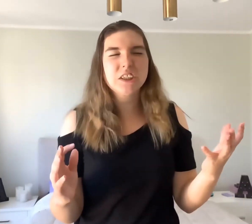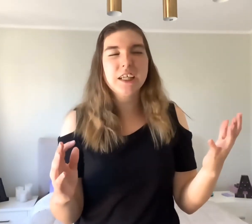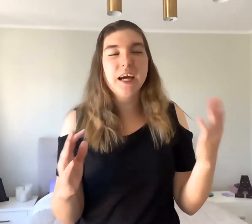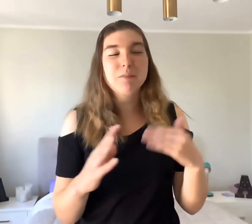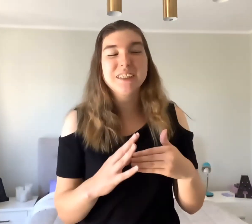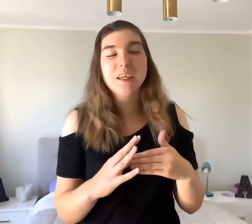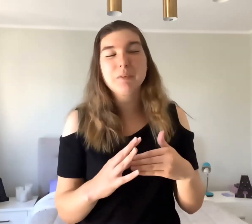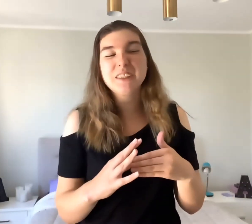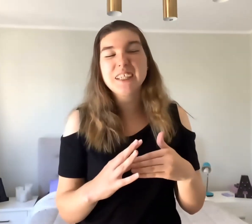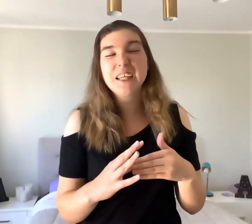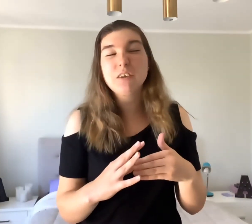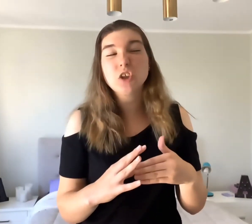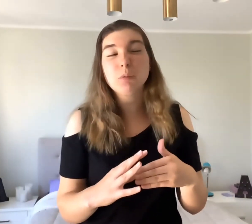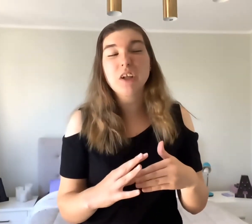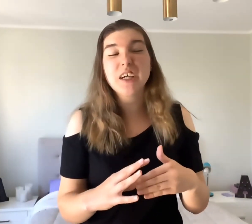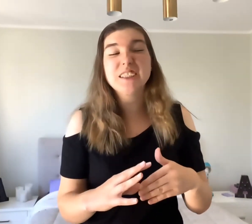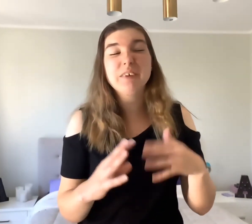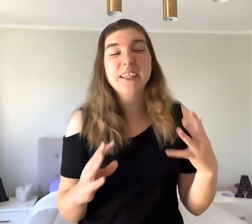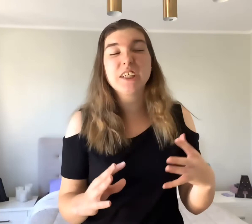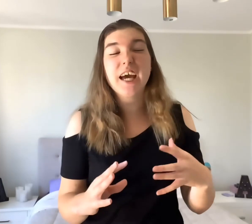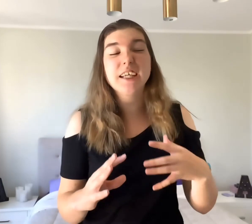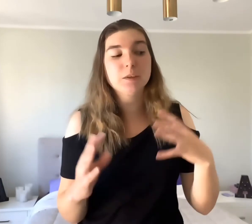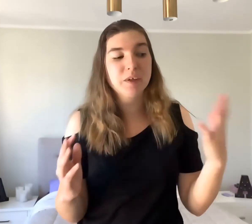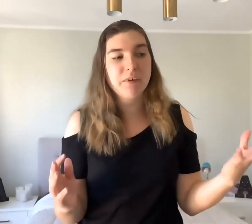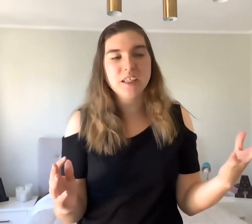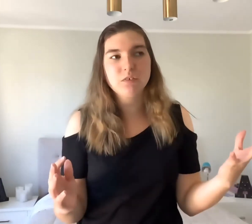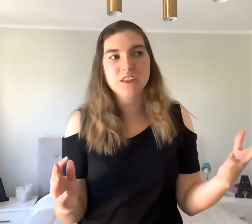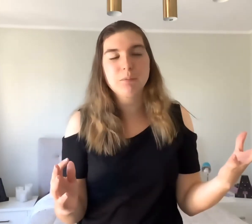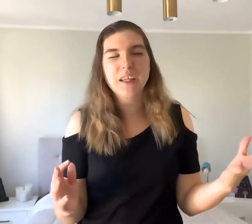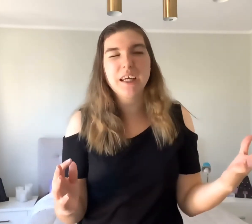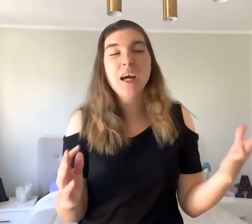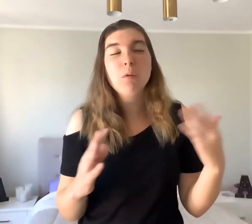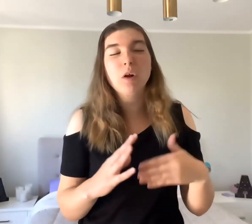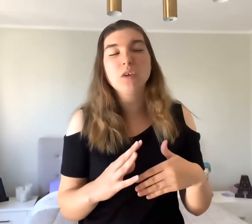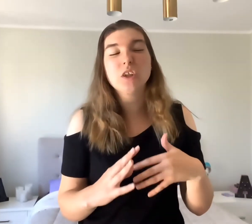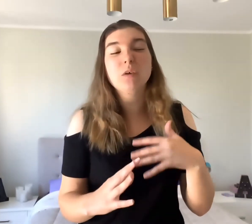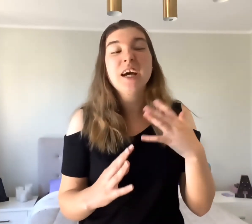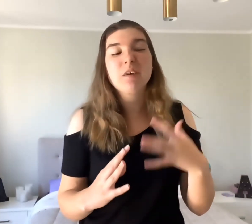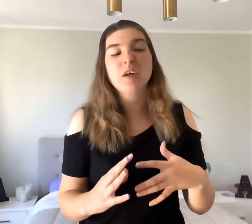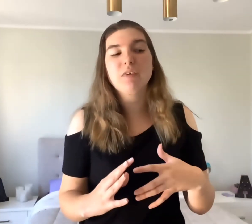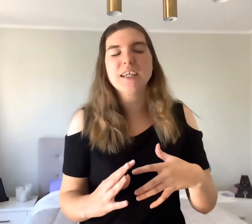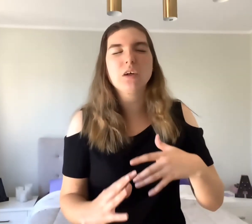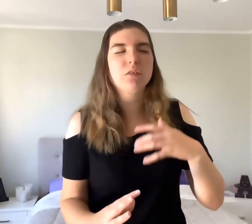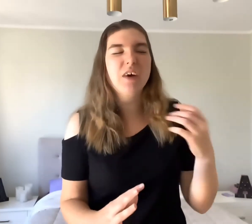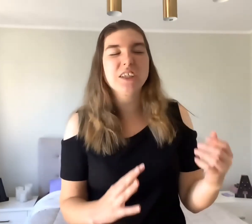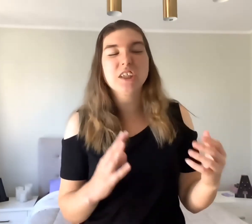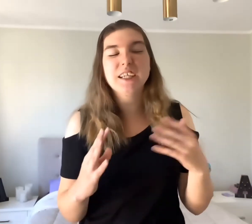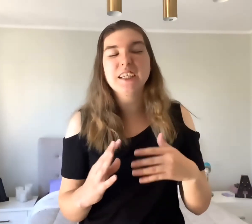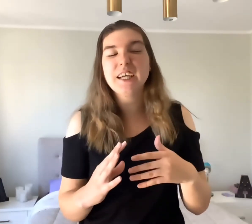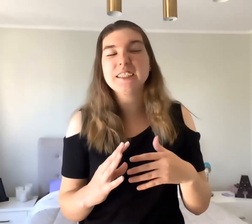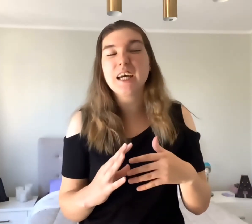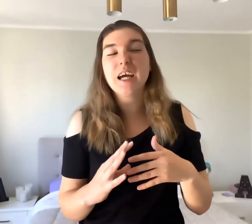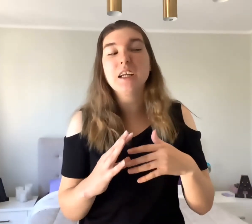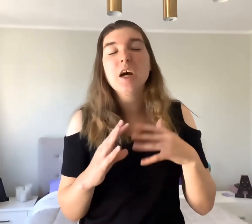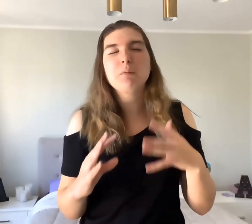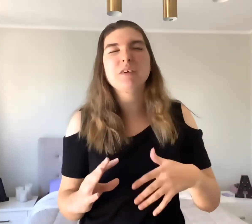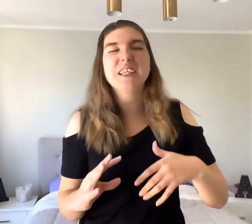I'm a disabled New Zealand YouTuber looking to educate and spread awareness for disability while also giving advice on fashion, interior design, beauty,